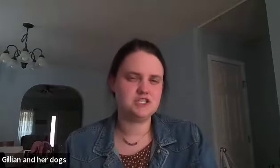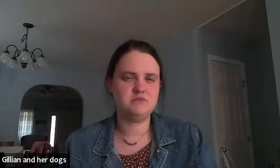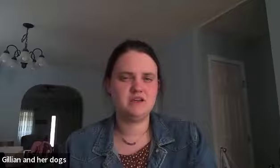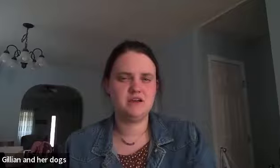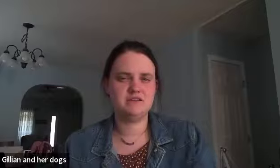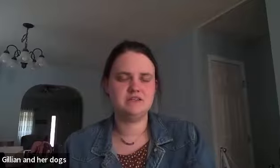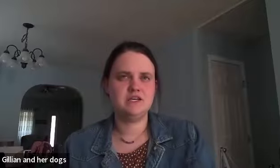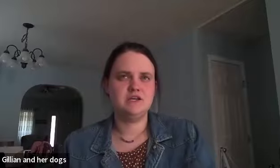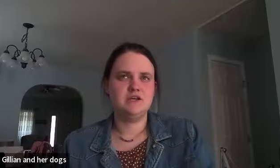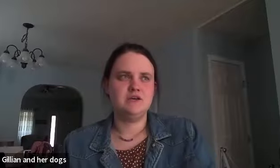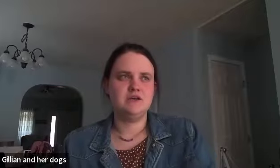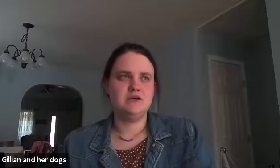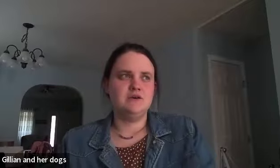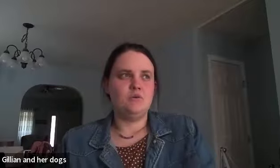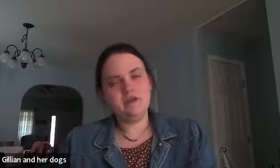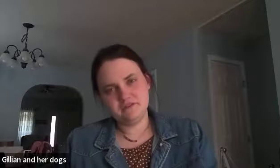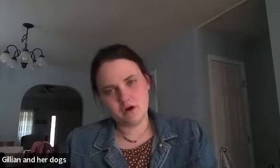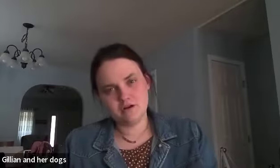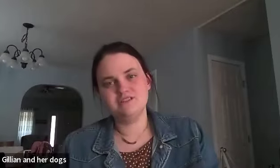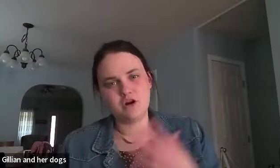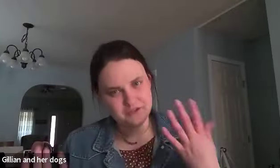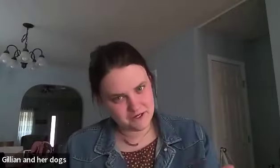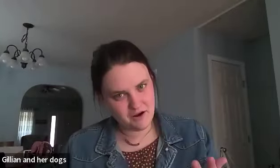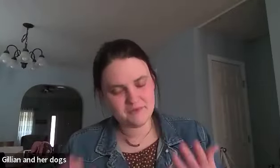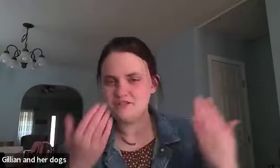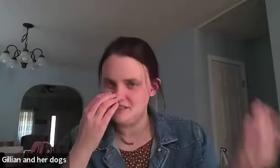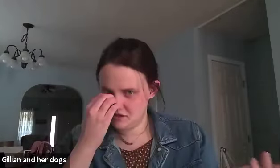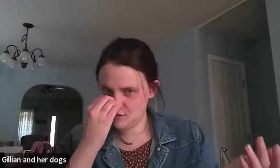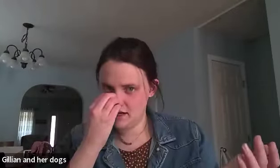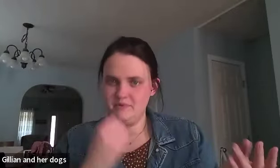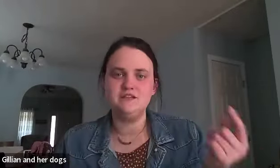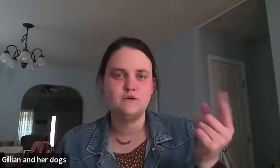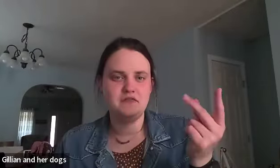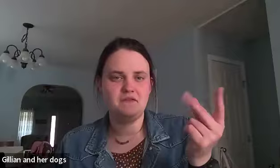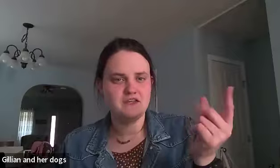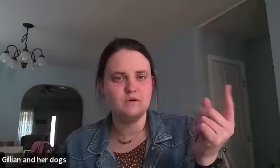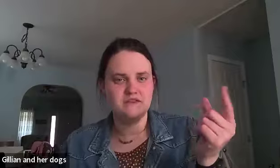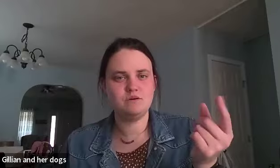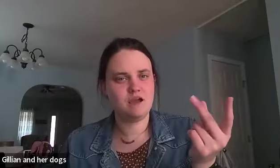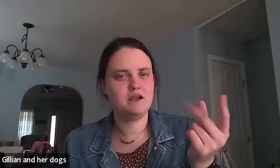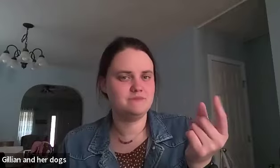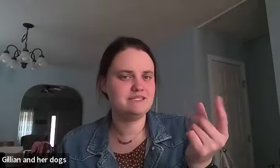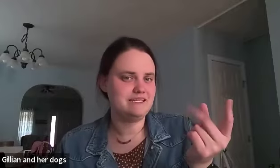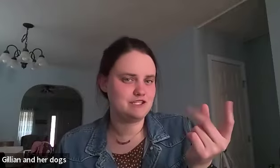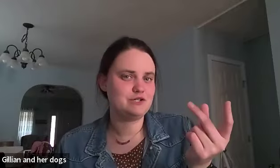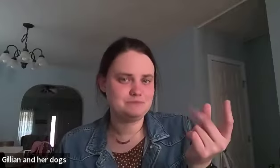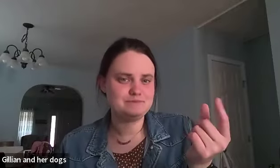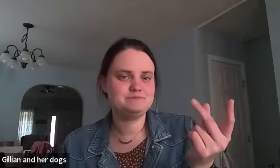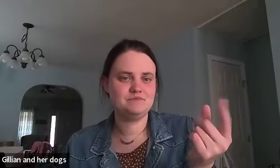especially because with dogs, dogs are very common. You see dogs quite a bit. So I think that's why this one kind of comes in easier.